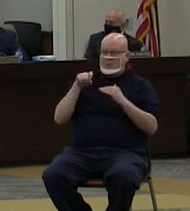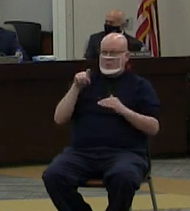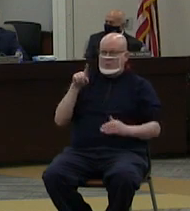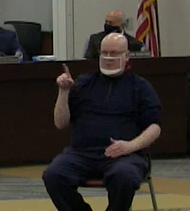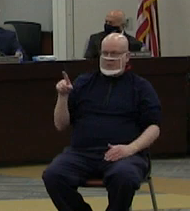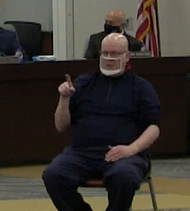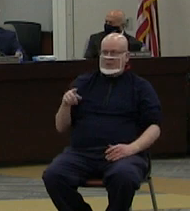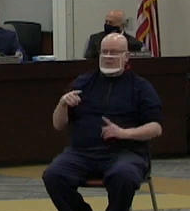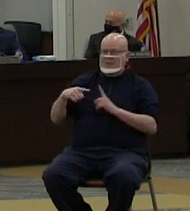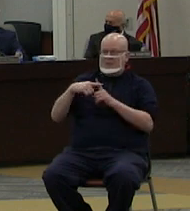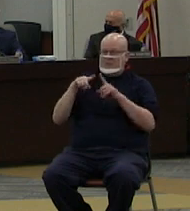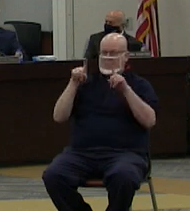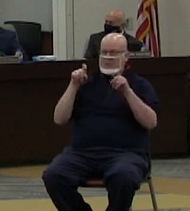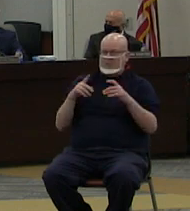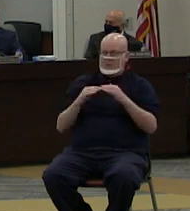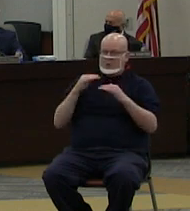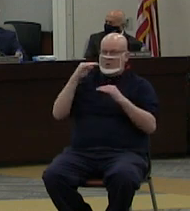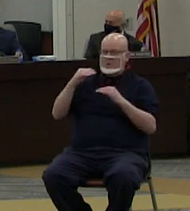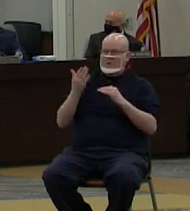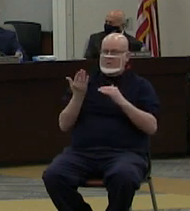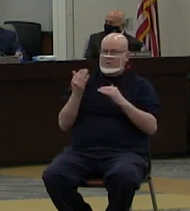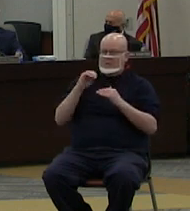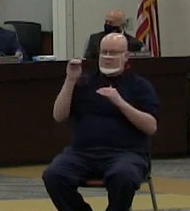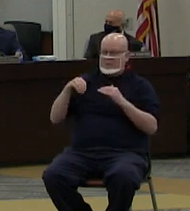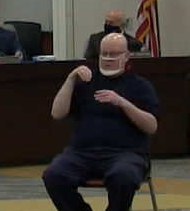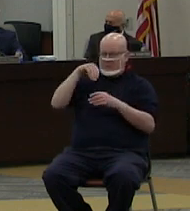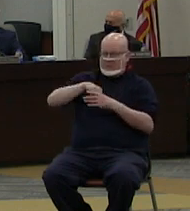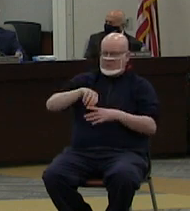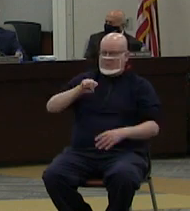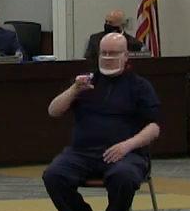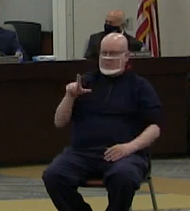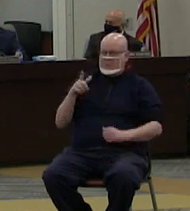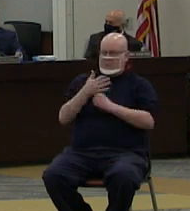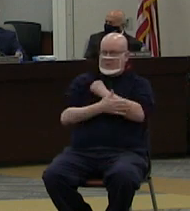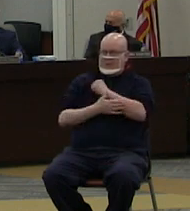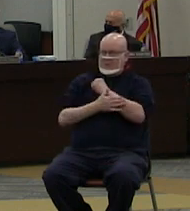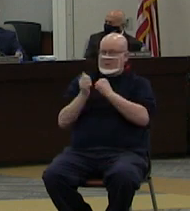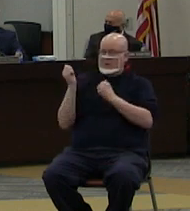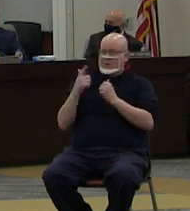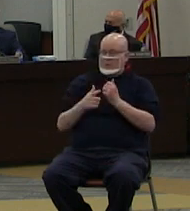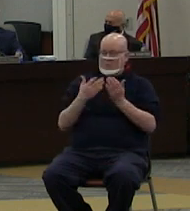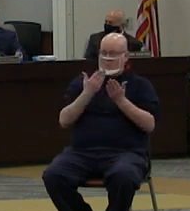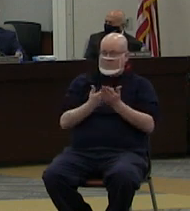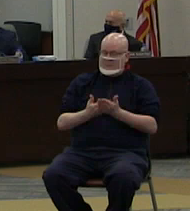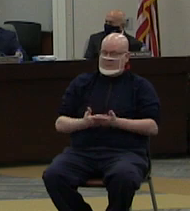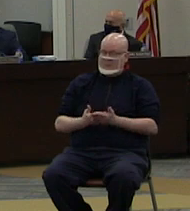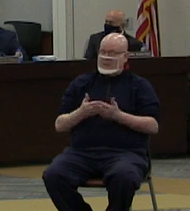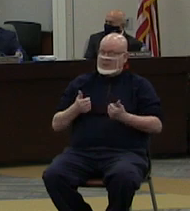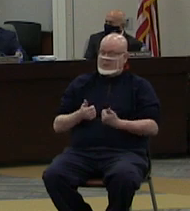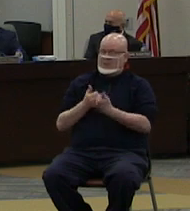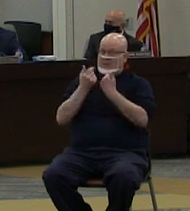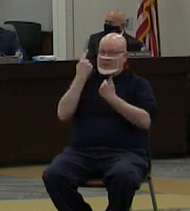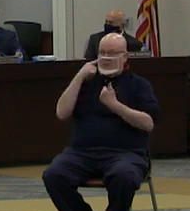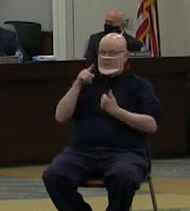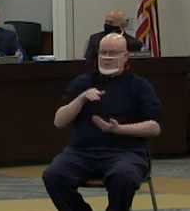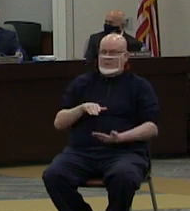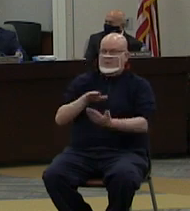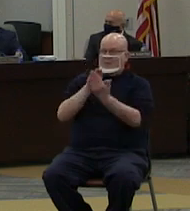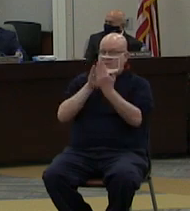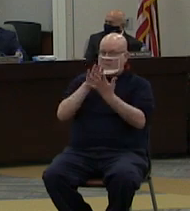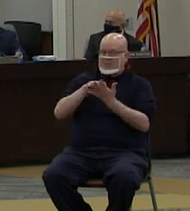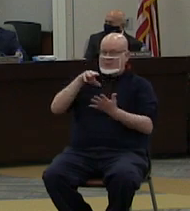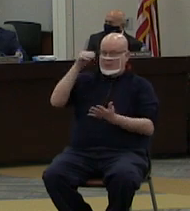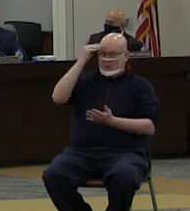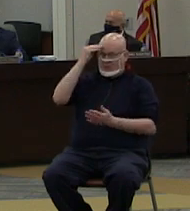positivity rate in St. Louis County is still over 15%. All indicators that could be seen as a challenge to plans for a face-to-face learning. As we